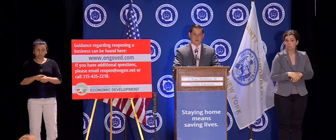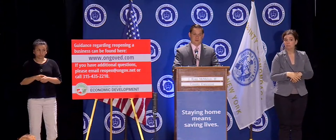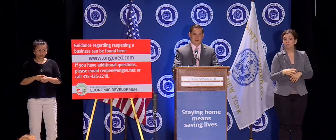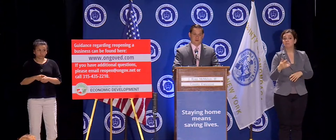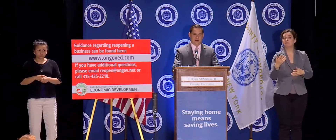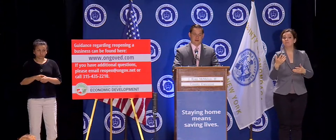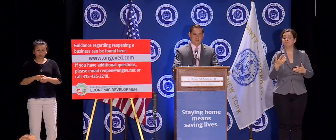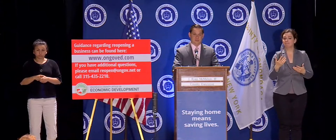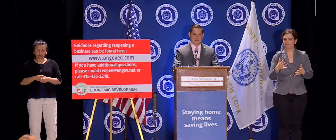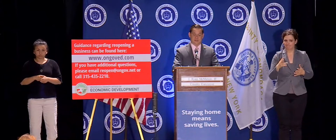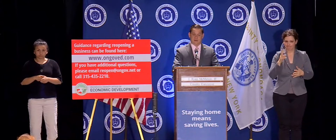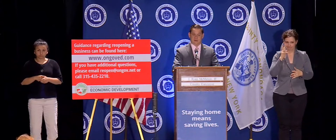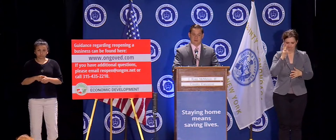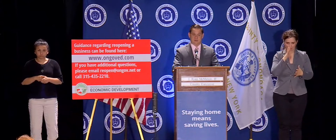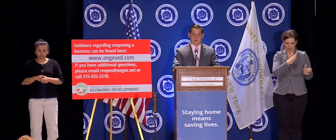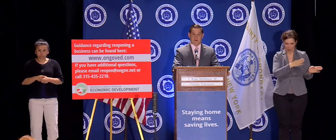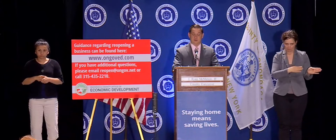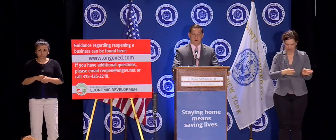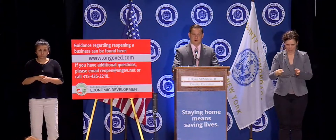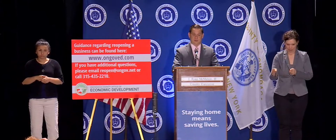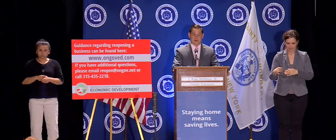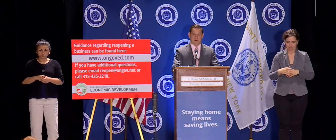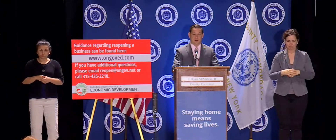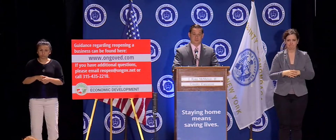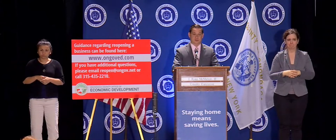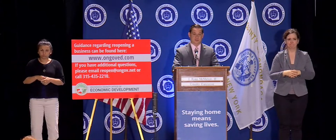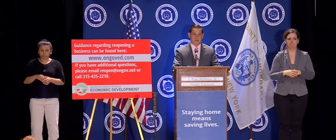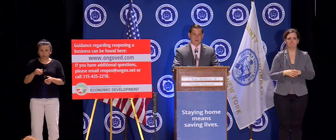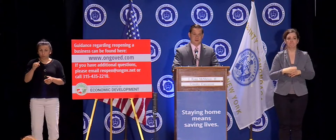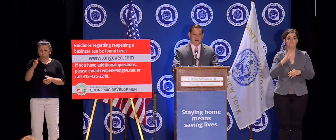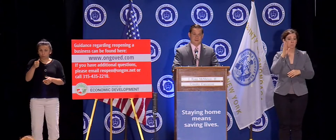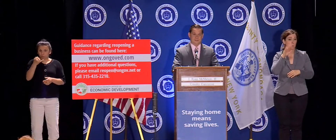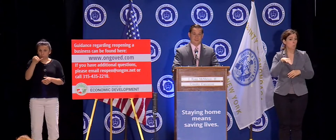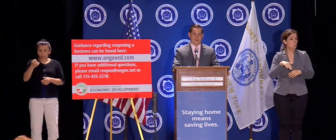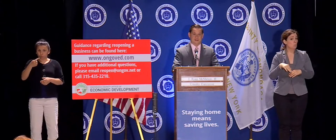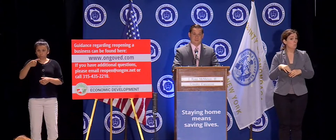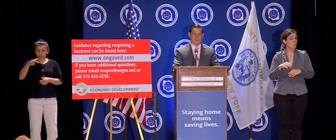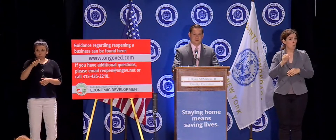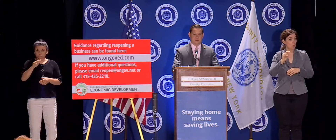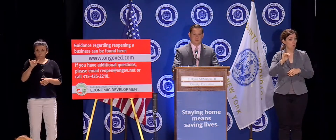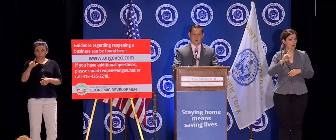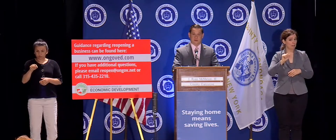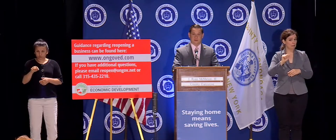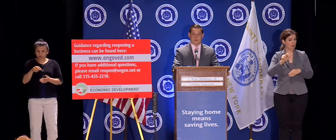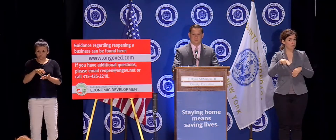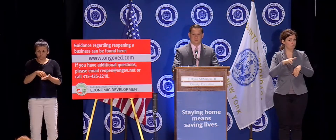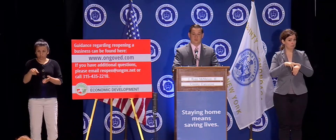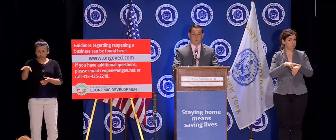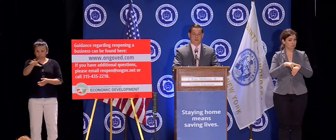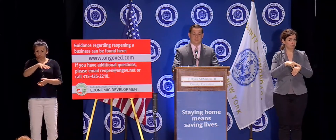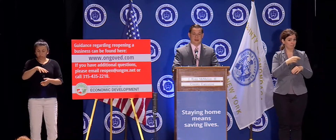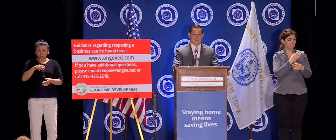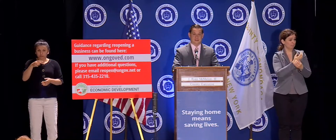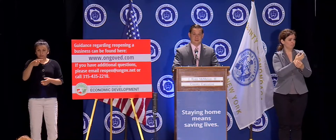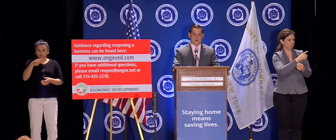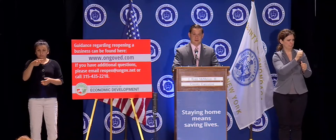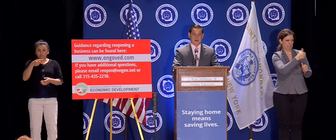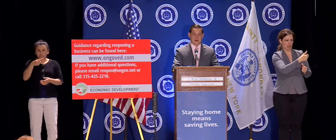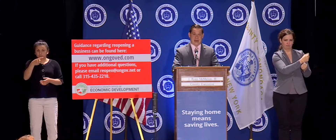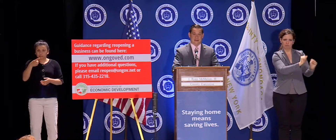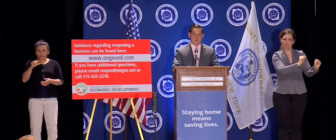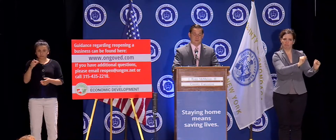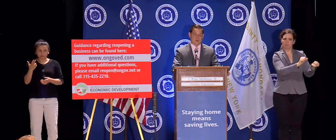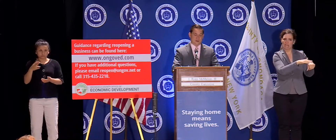and certainly the Oneida Nation, a sovereign territory, sovereign country, has demonstrated the ability to run a class